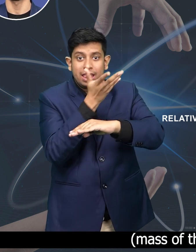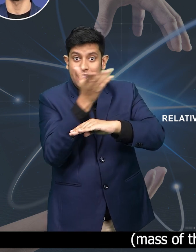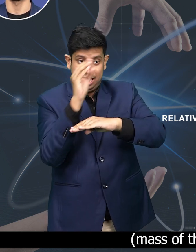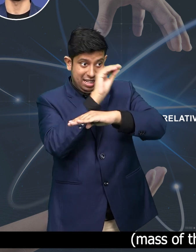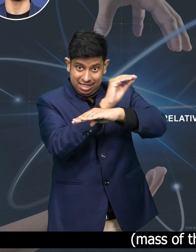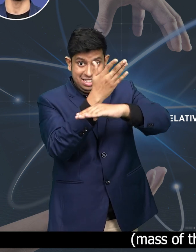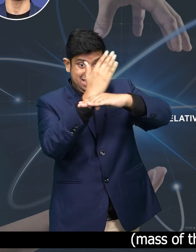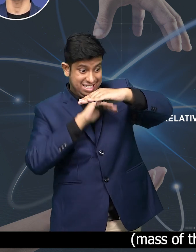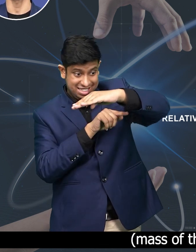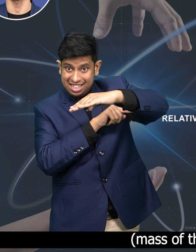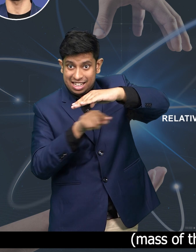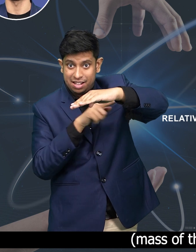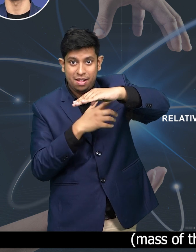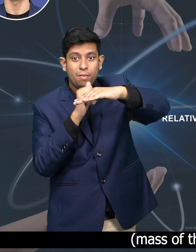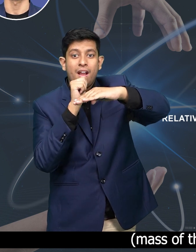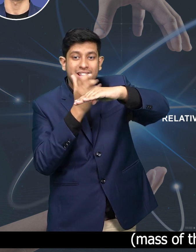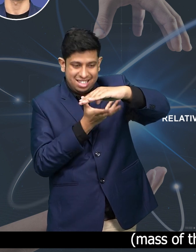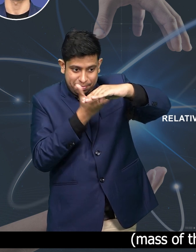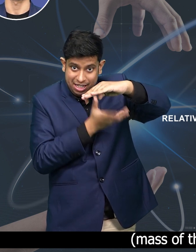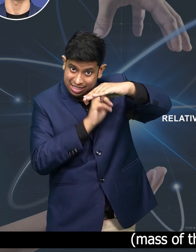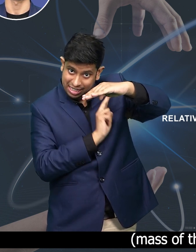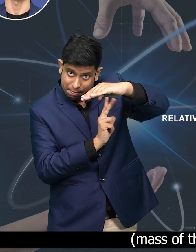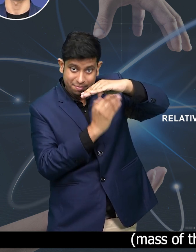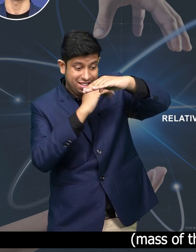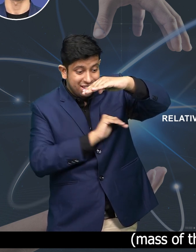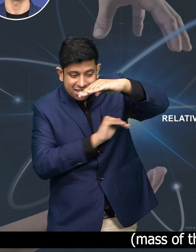water divided by volume of water.